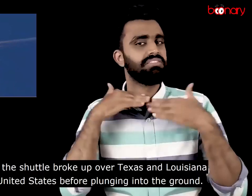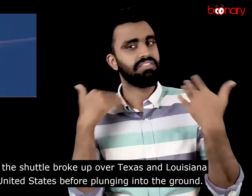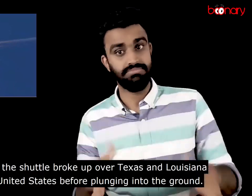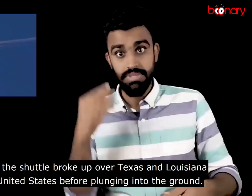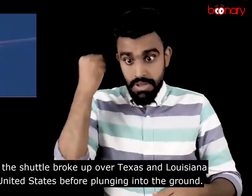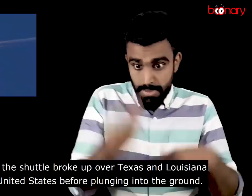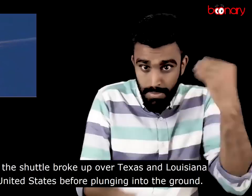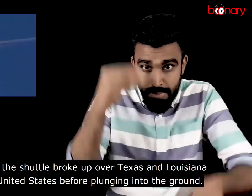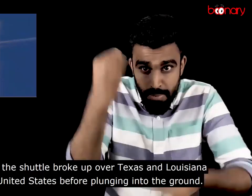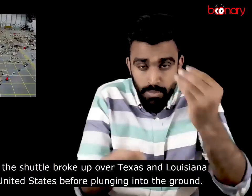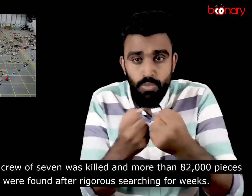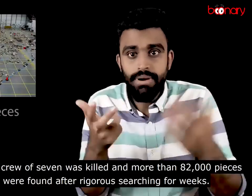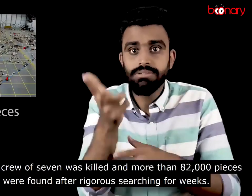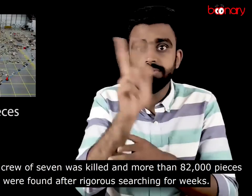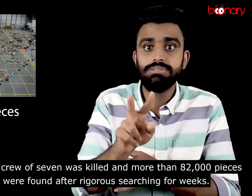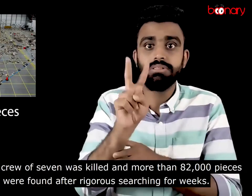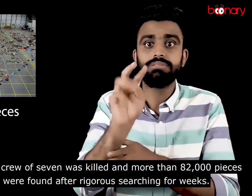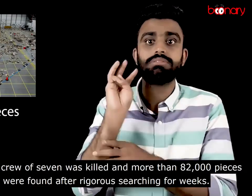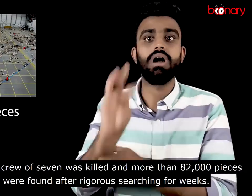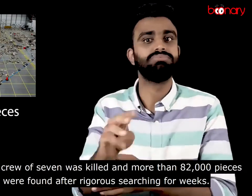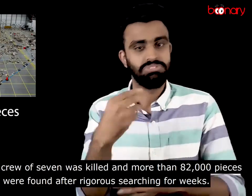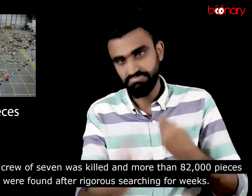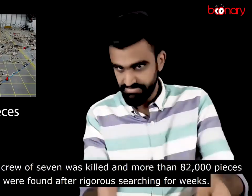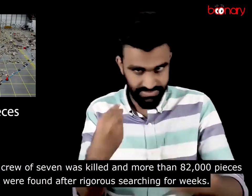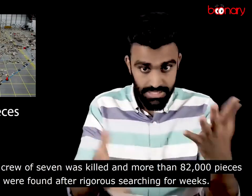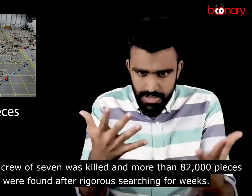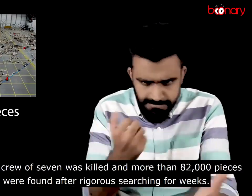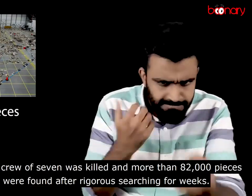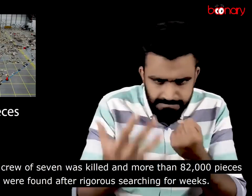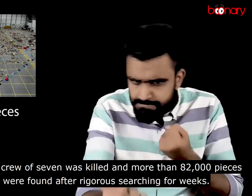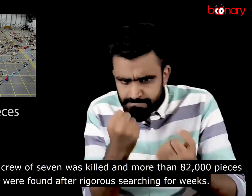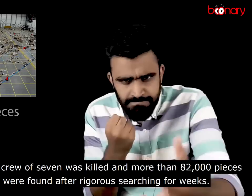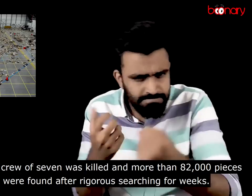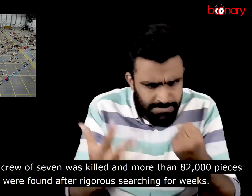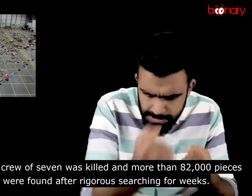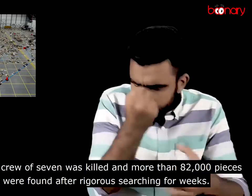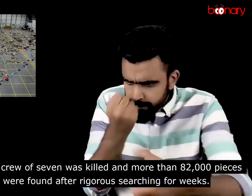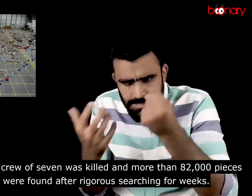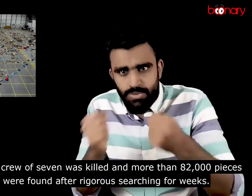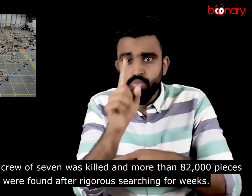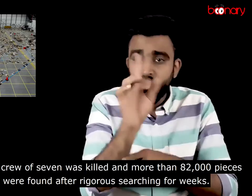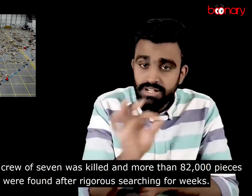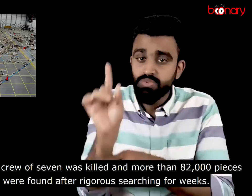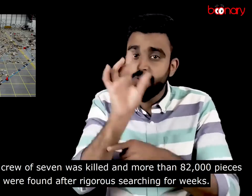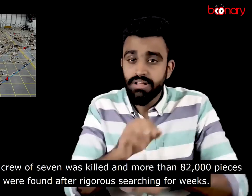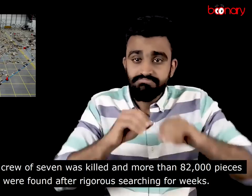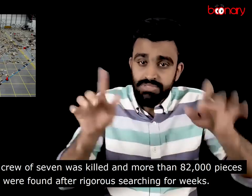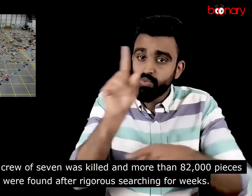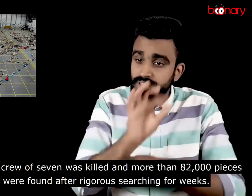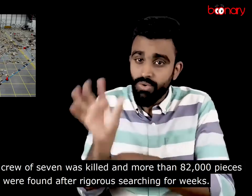plunging into the ground. The entire crew of seven was killed and more than 82,000 pieces of debris were found after rigorous